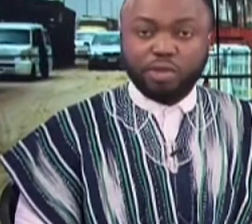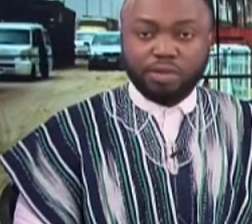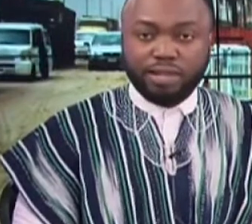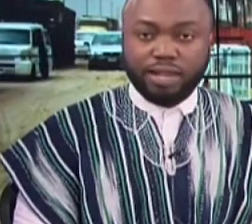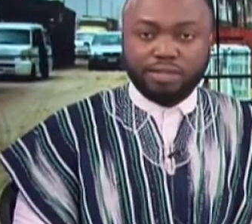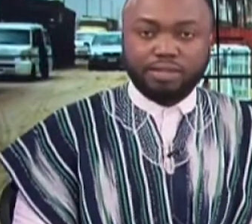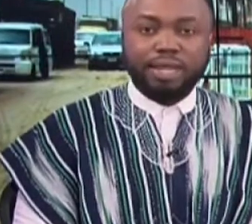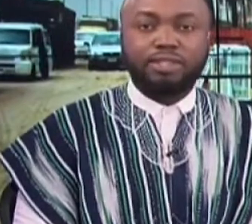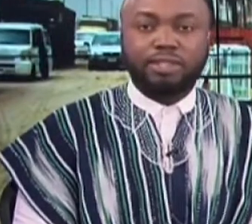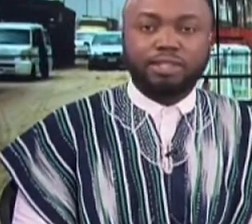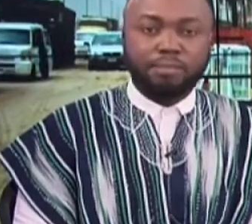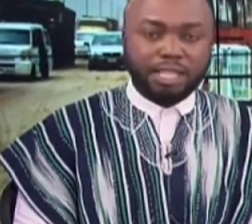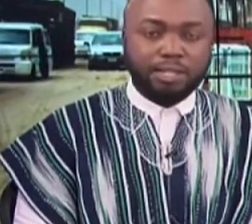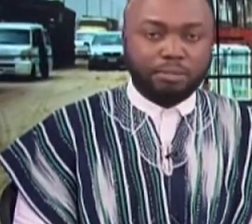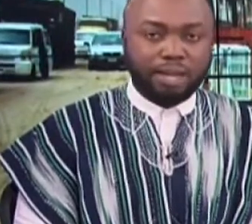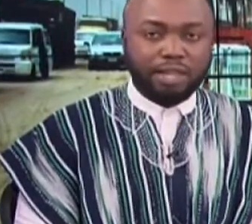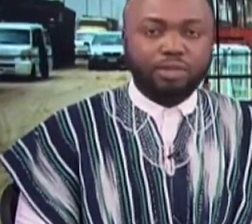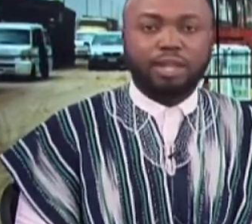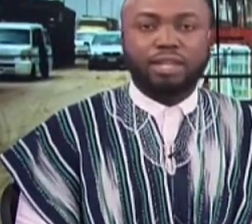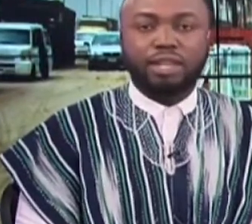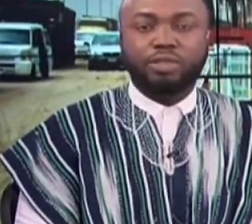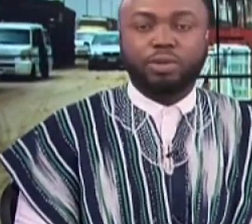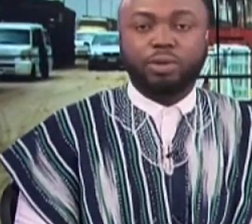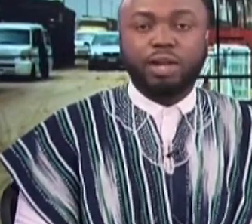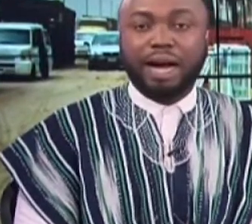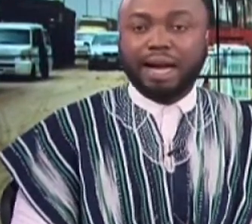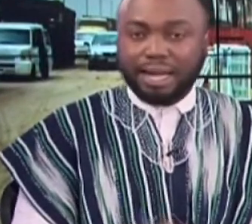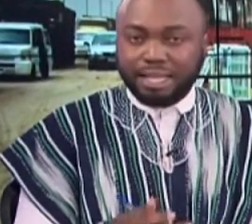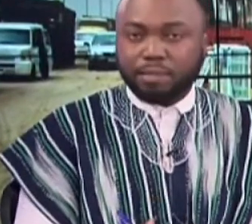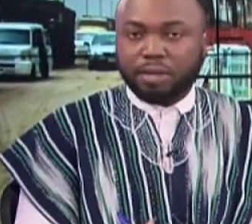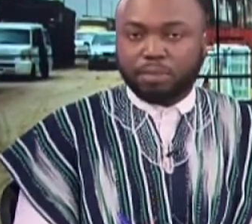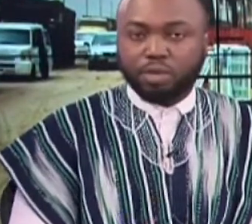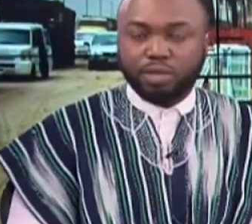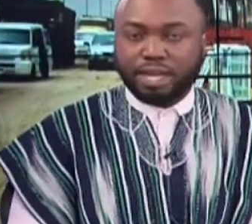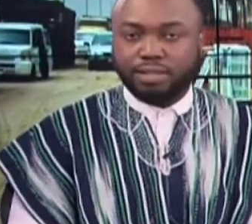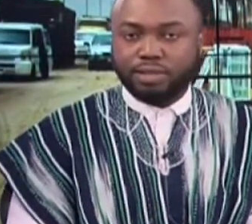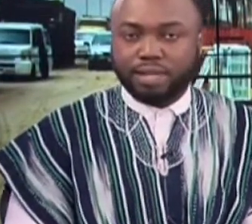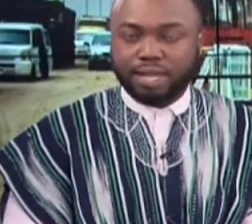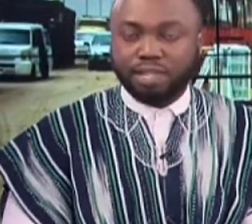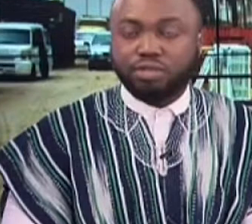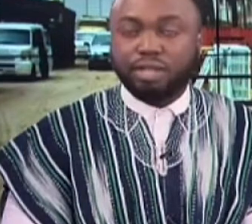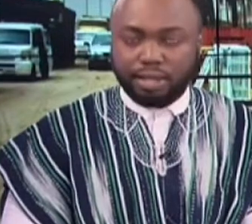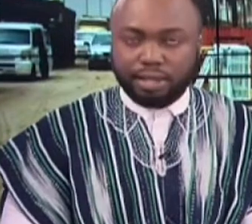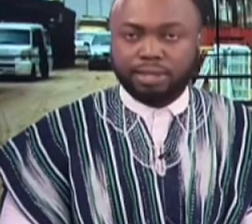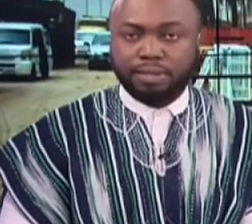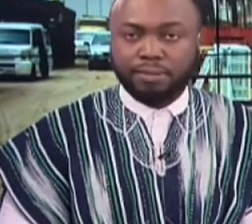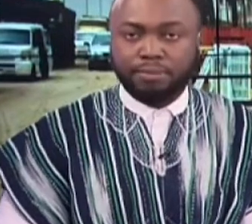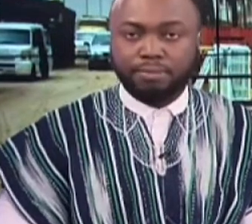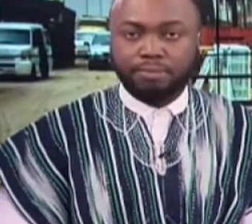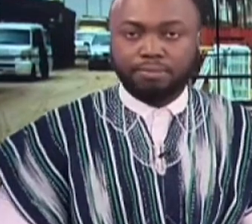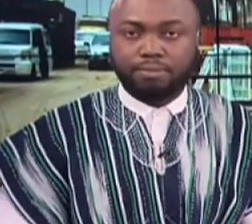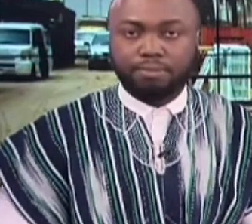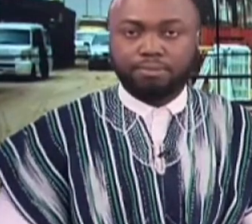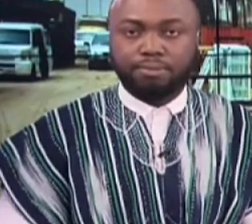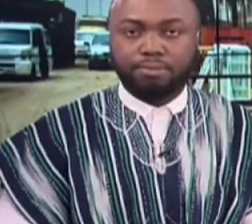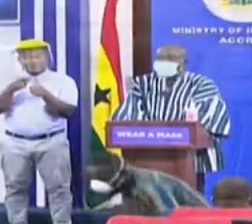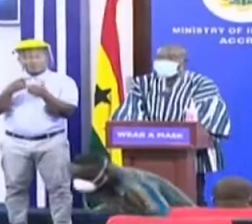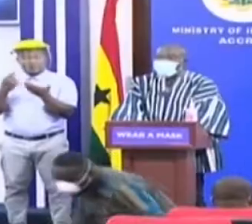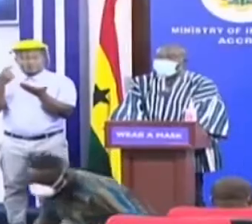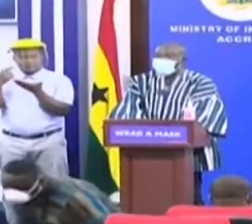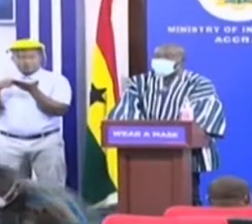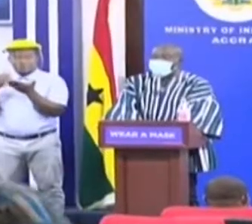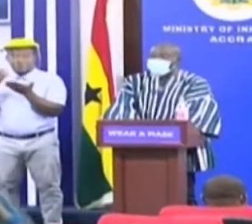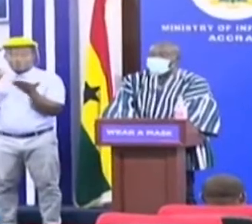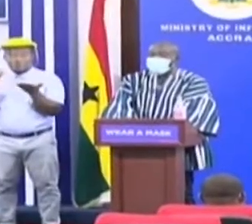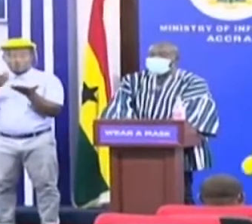Now, he also said sanctions must apply to Ghanaians who are aiding people to get into the country illegally.